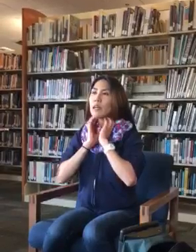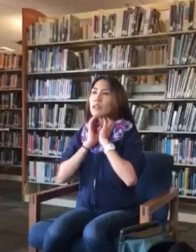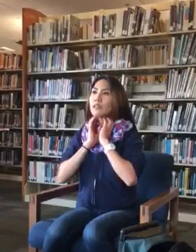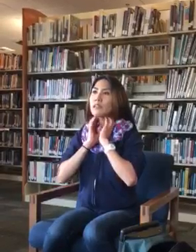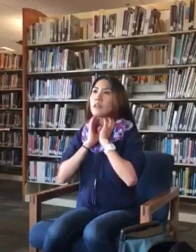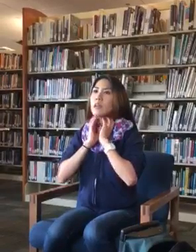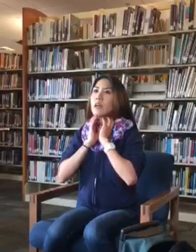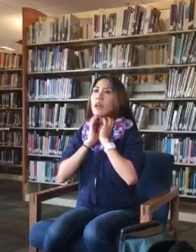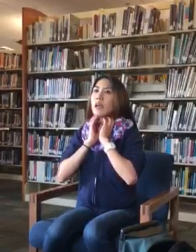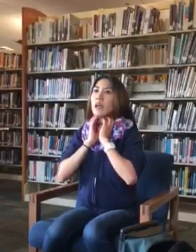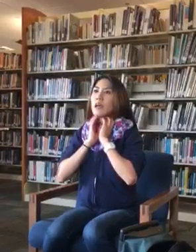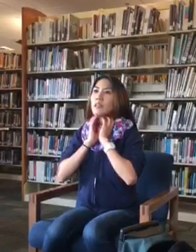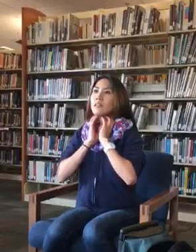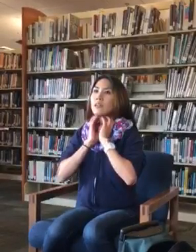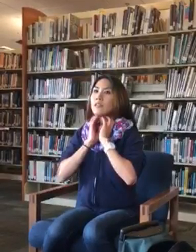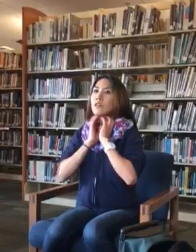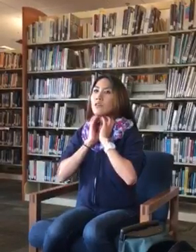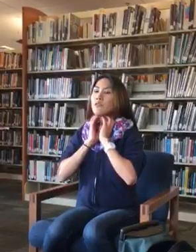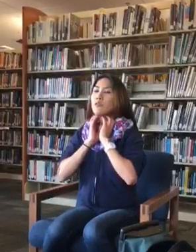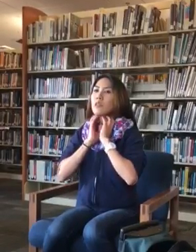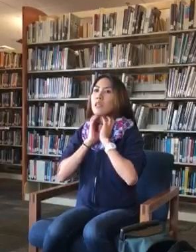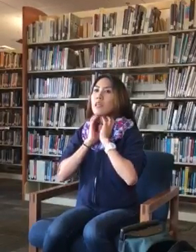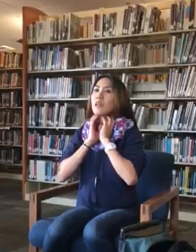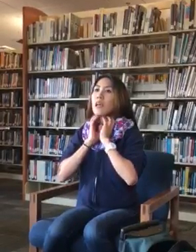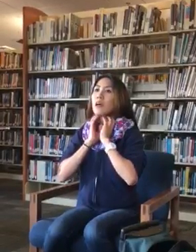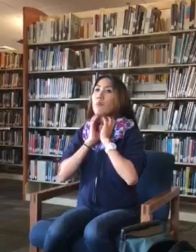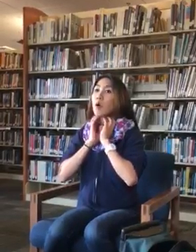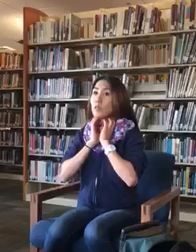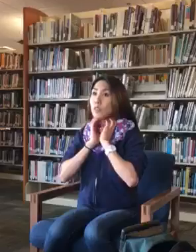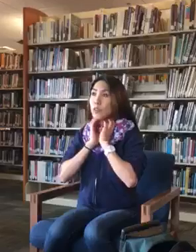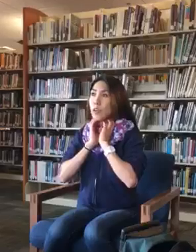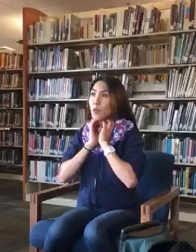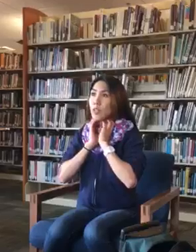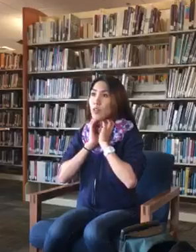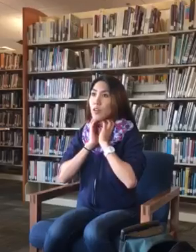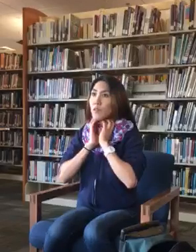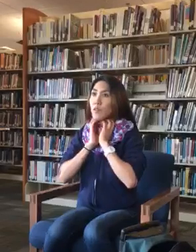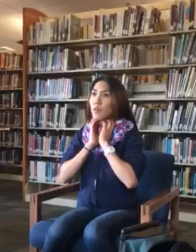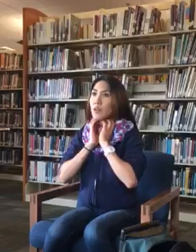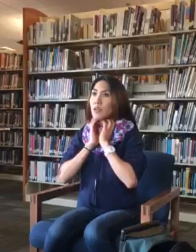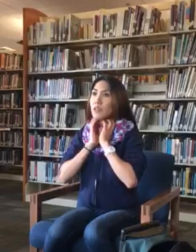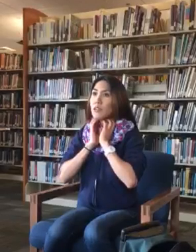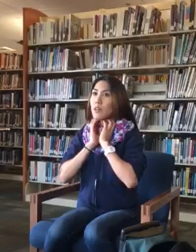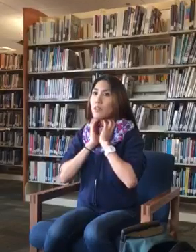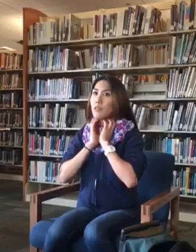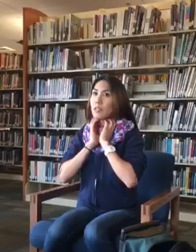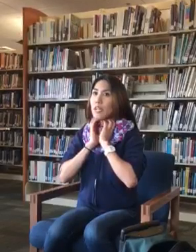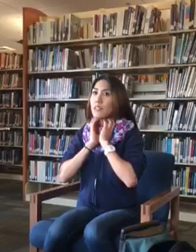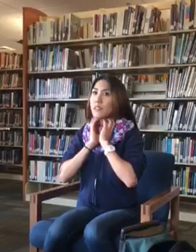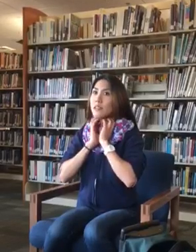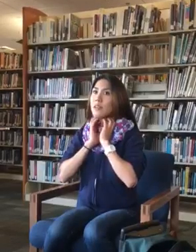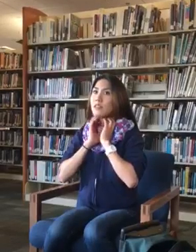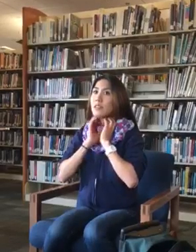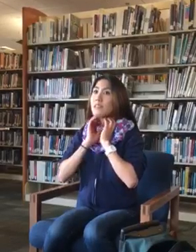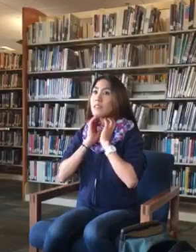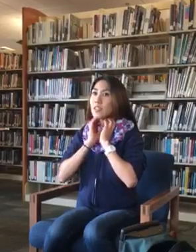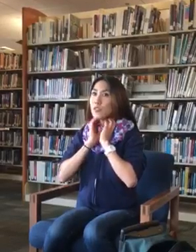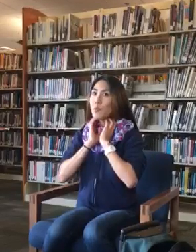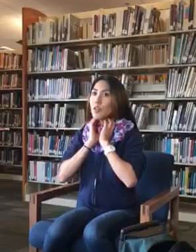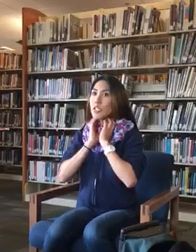reflex, and it's also the posterior 1/3 of your tongue for taste. So that's the sensory